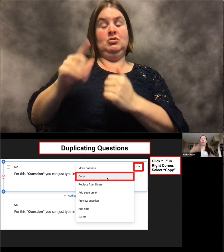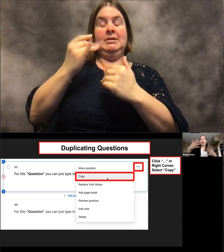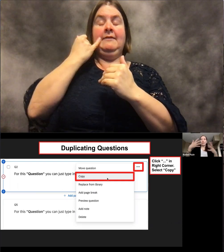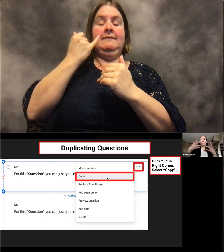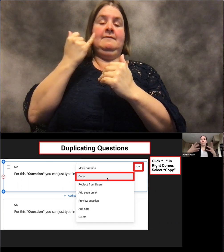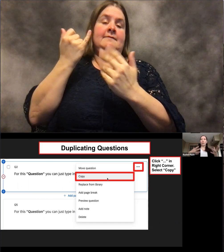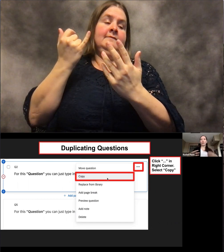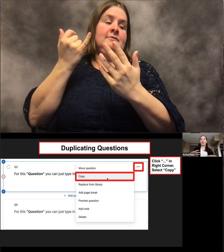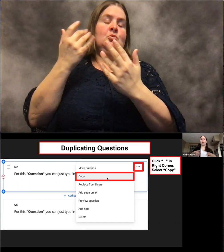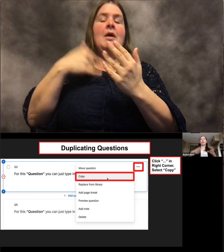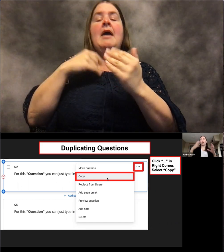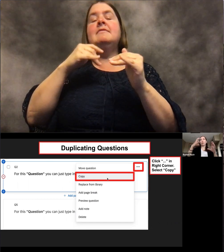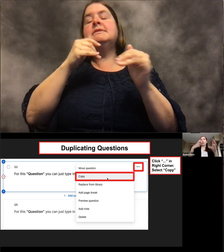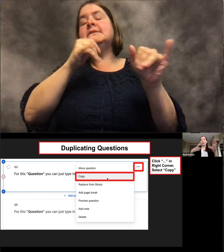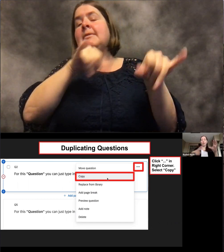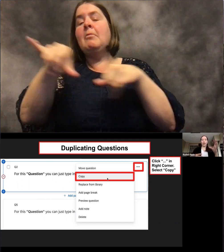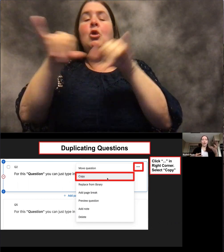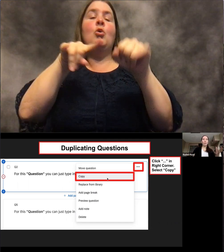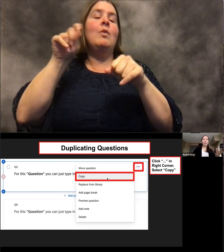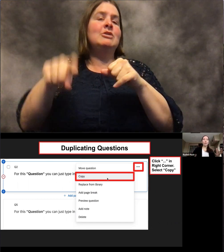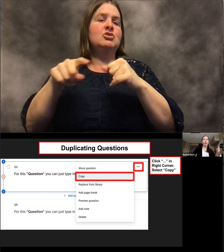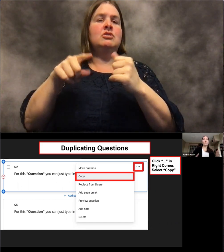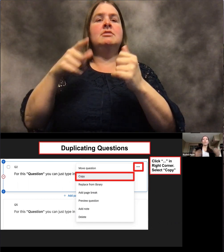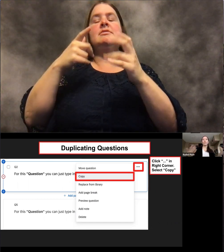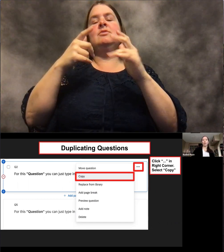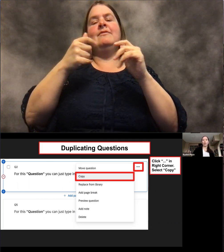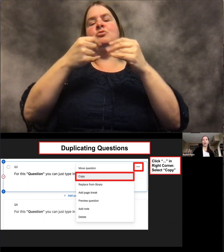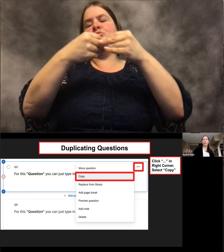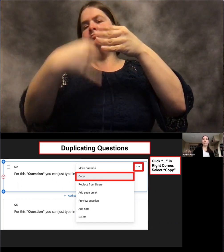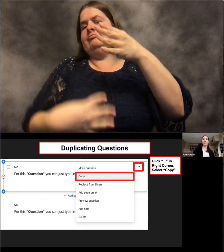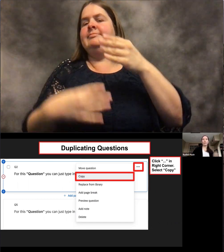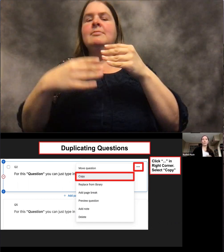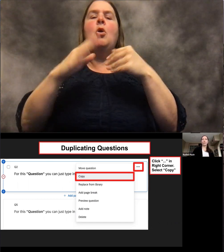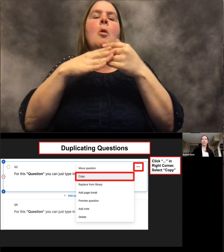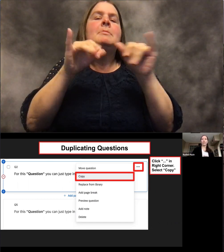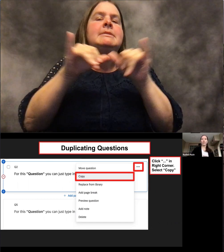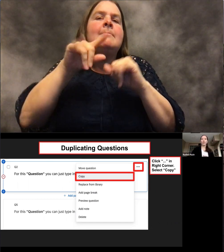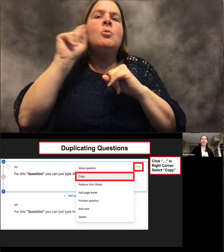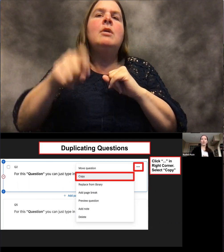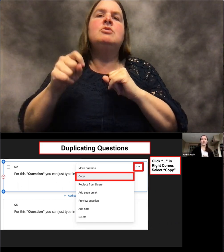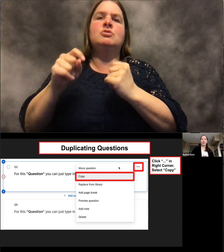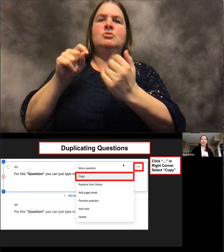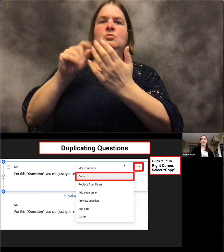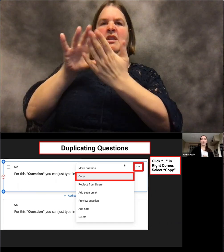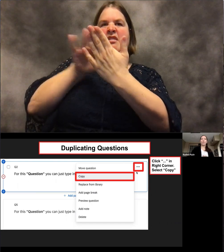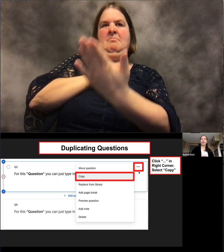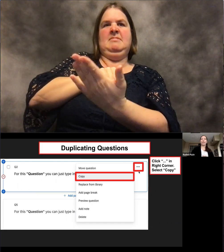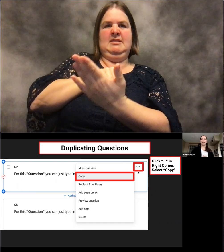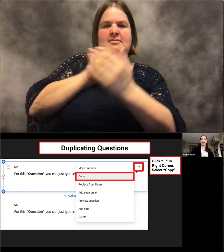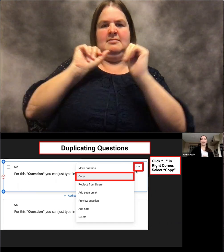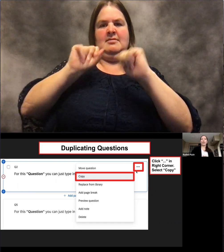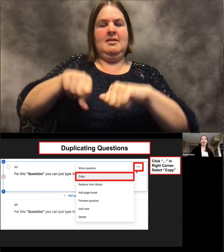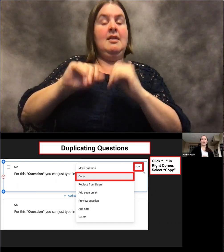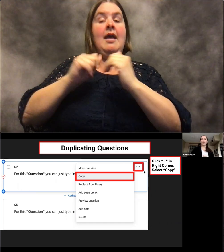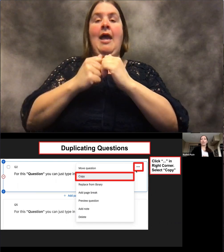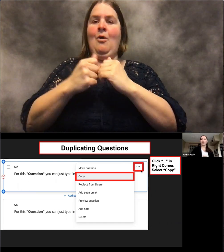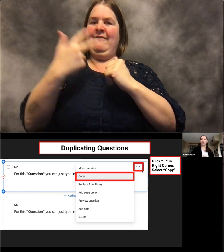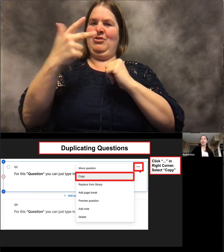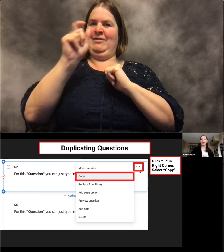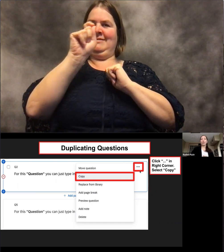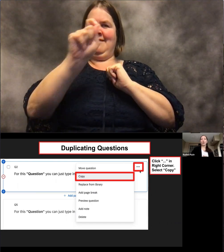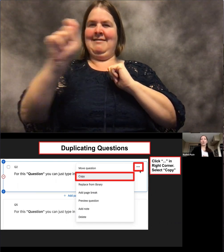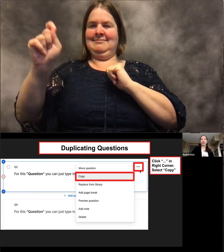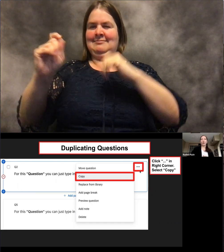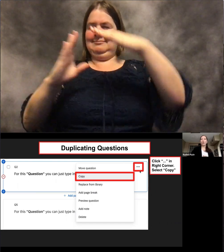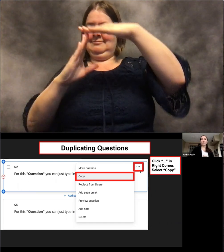So if you have similar questions and you need to create a number of them, you can copy it by selecting these